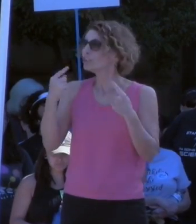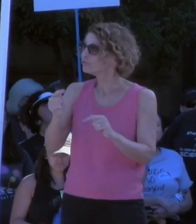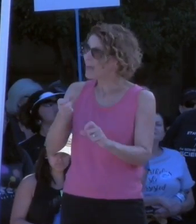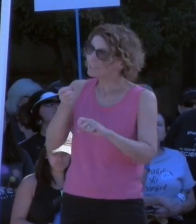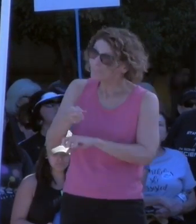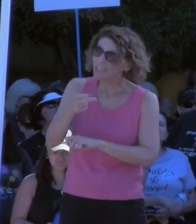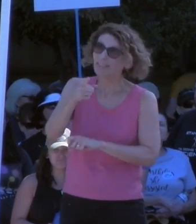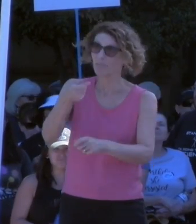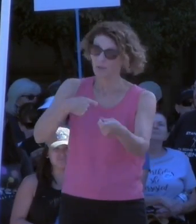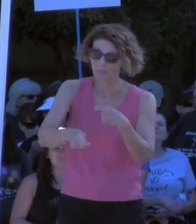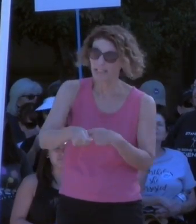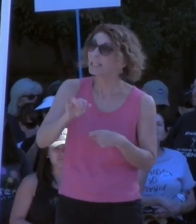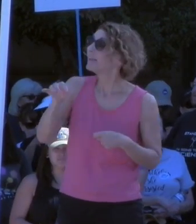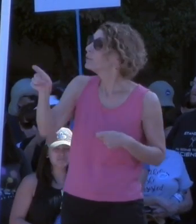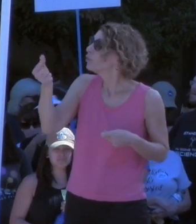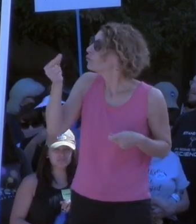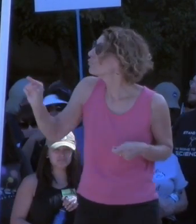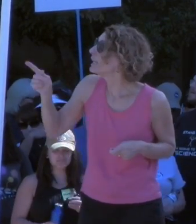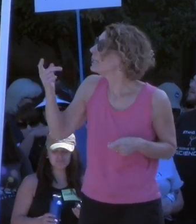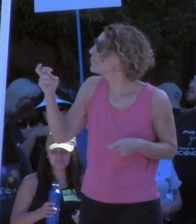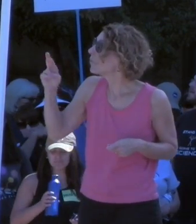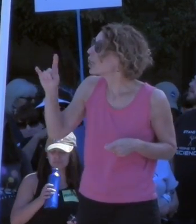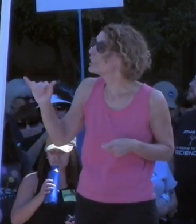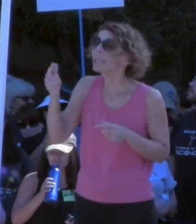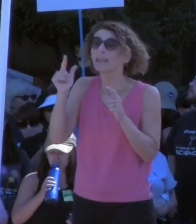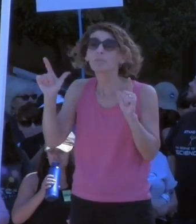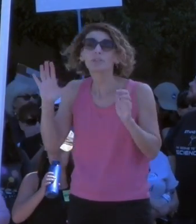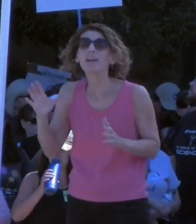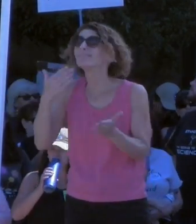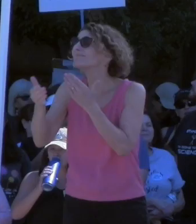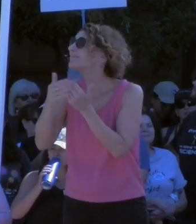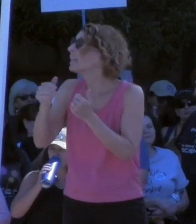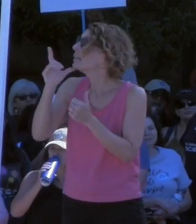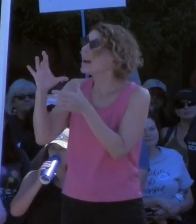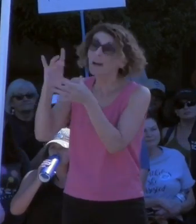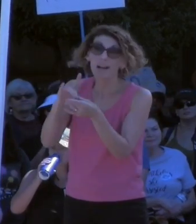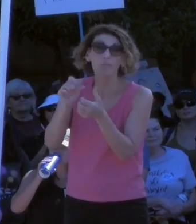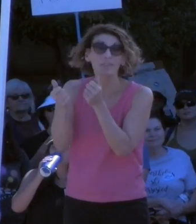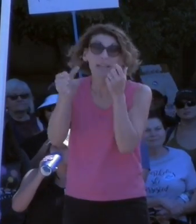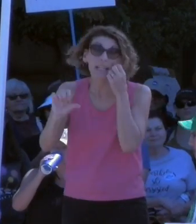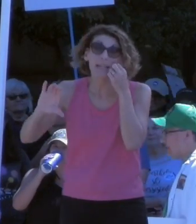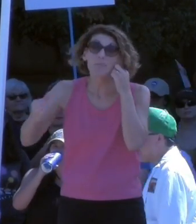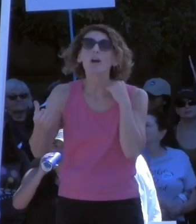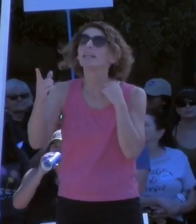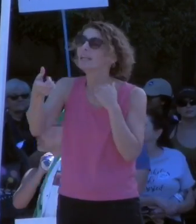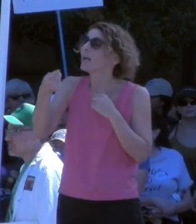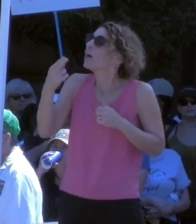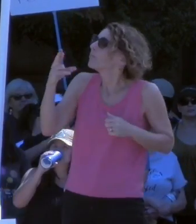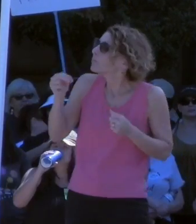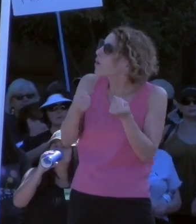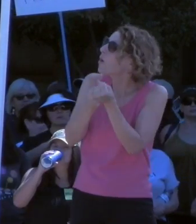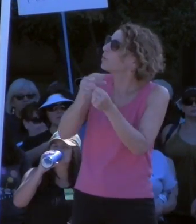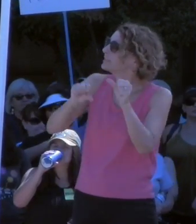them. If you're Green Party, if you're Libertarian, if you're not affiliated, those pro-science candidates still need your help.